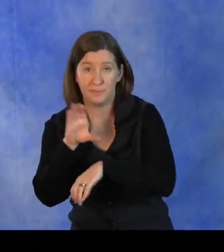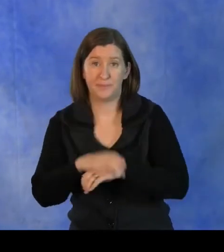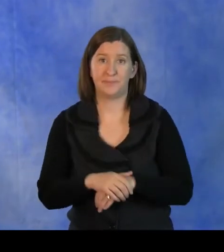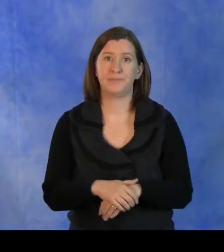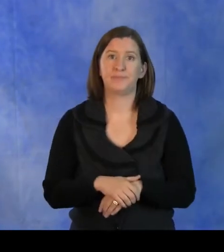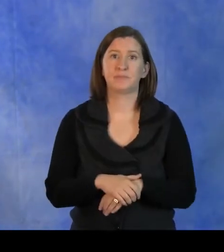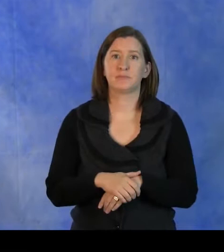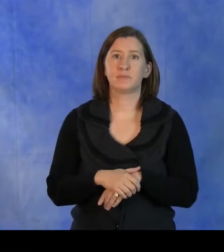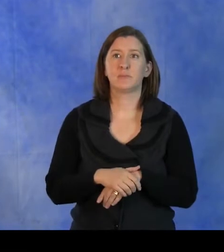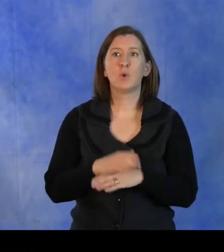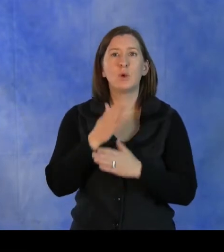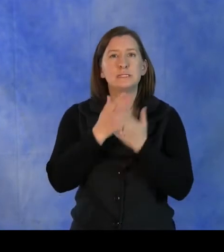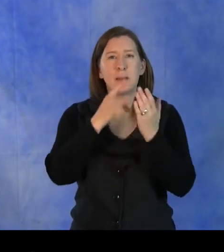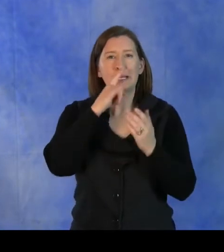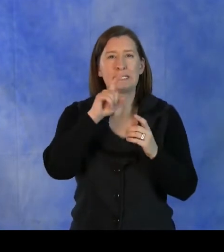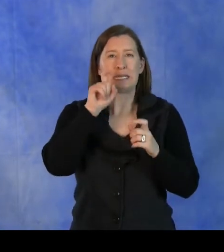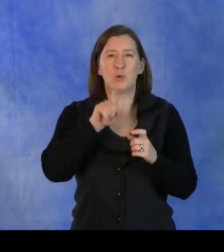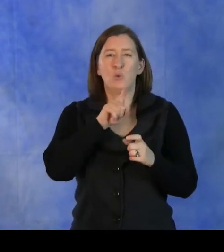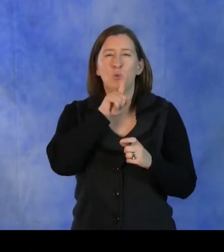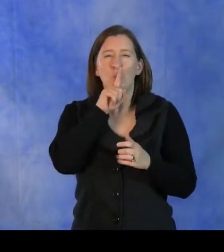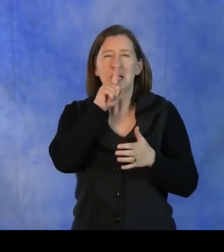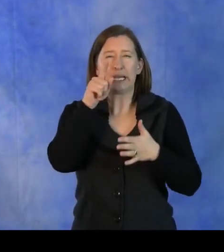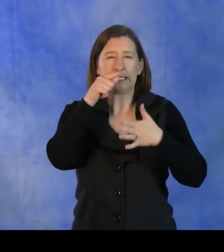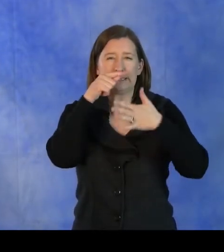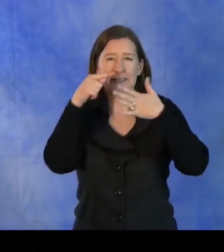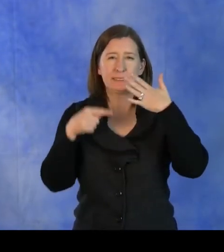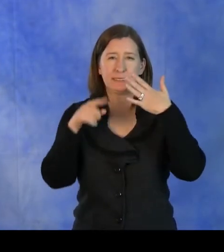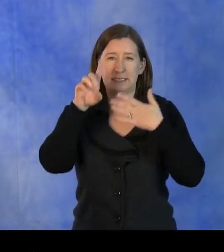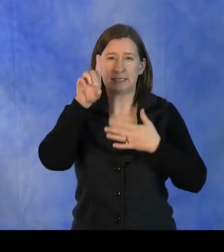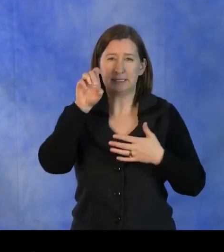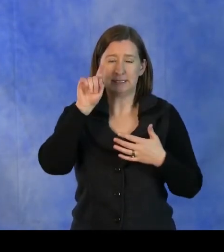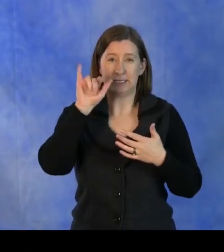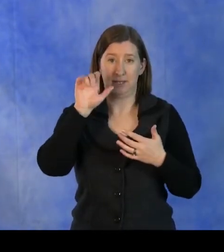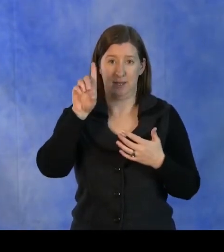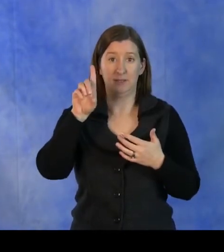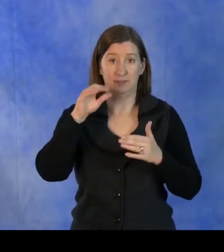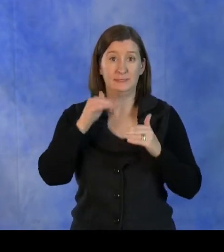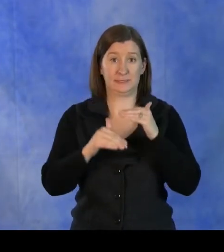Maybe they need to go to the computer or use pen and paper,